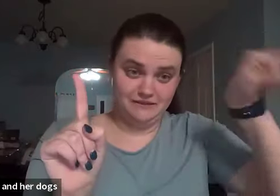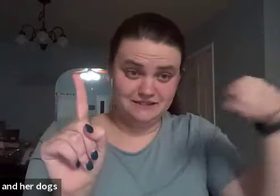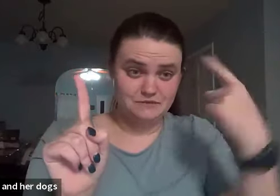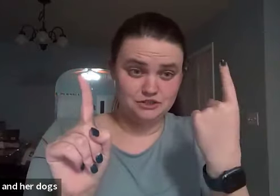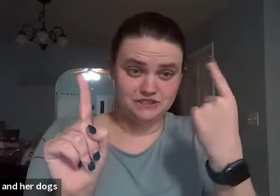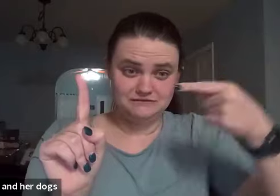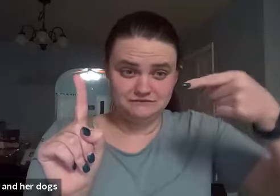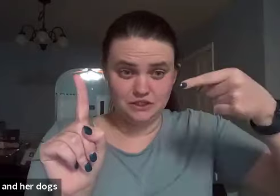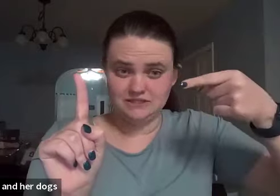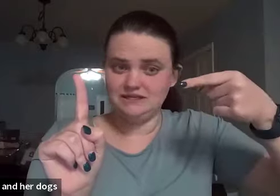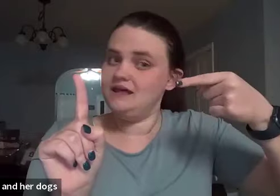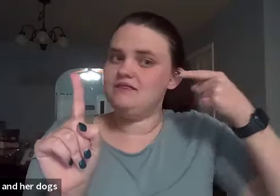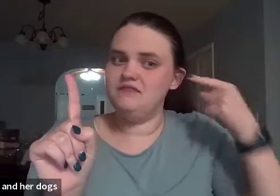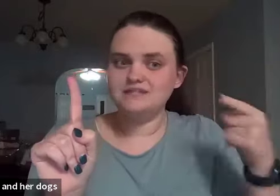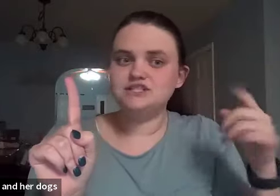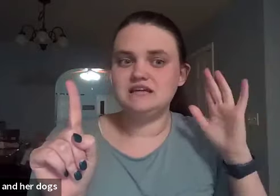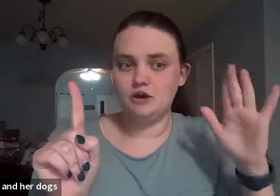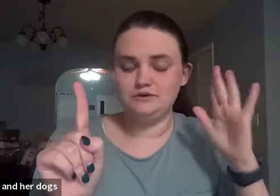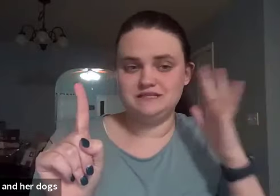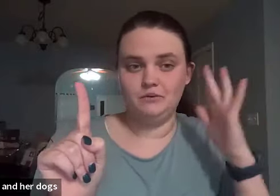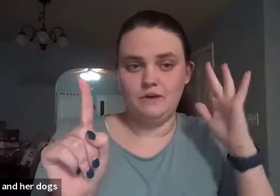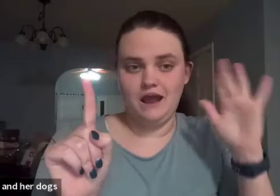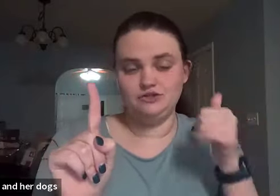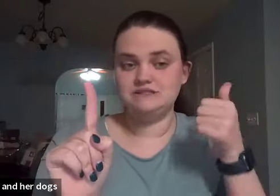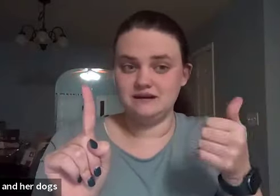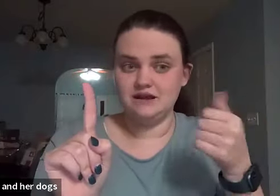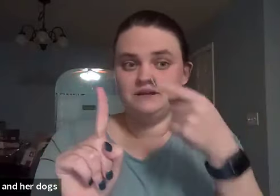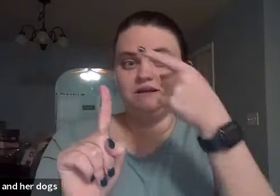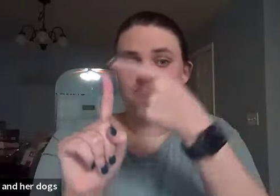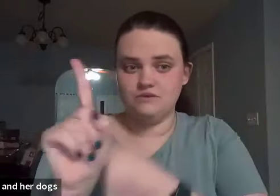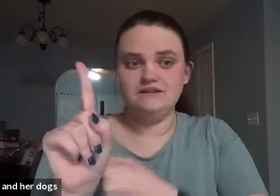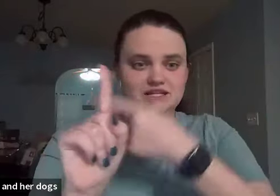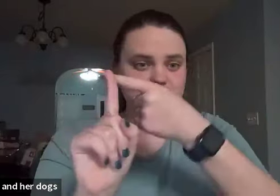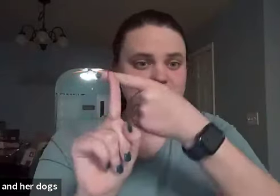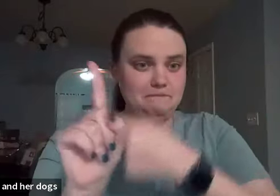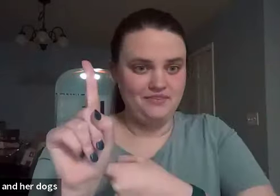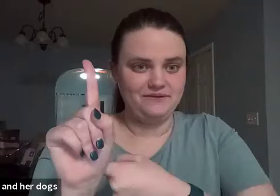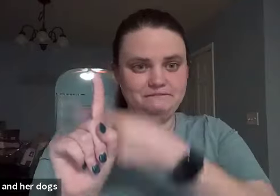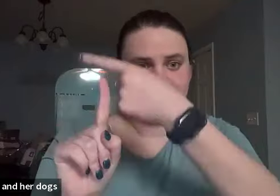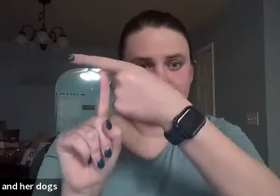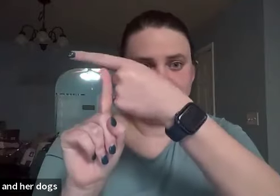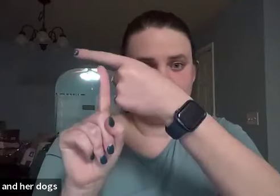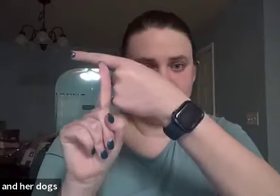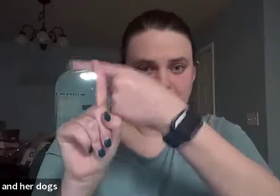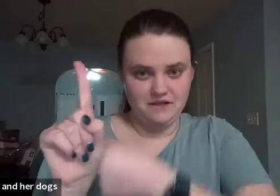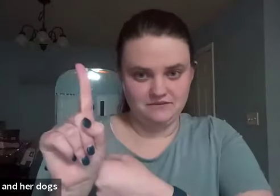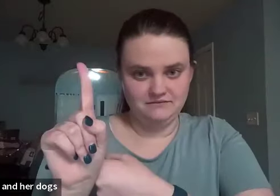doing this motion first. That's just to help you see how to set it up. Really, it's just month, month,